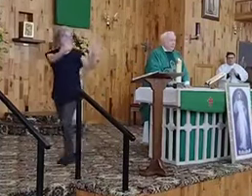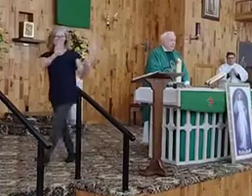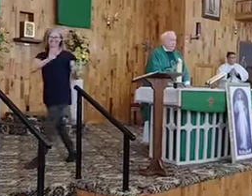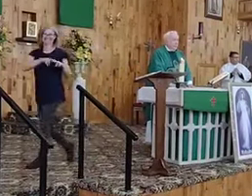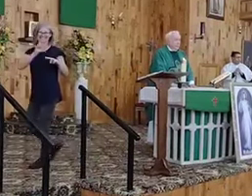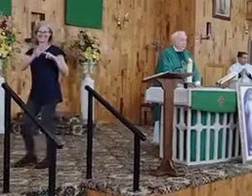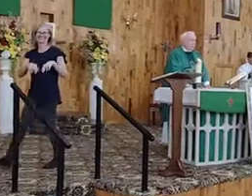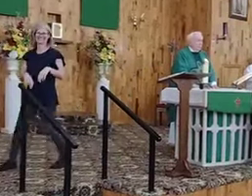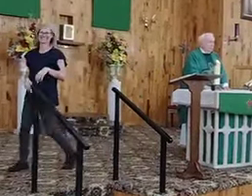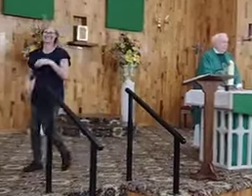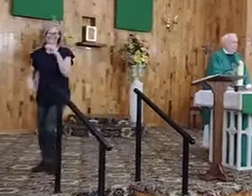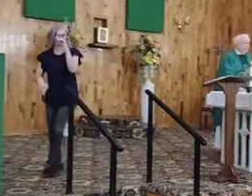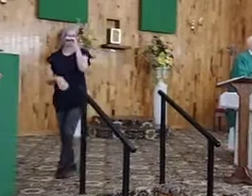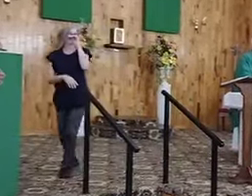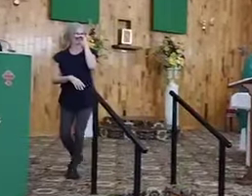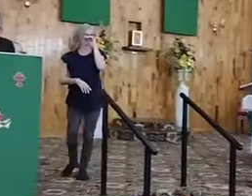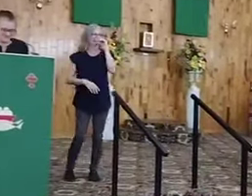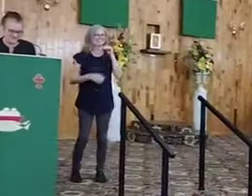bit.